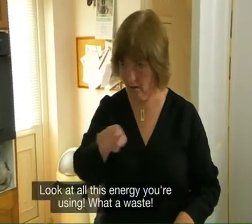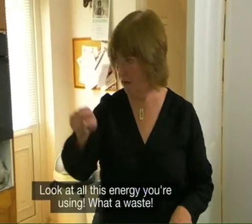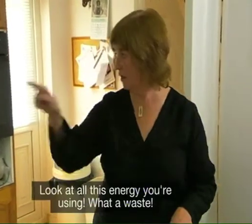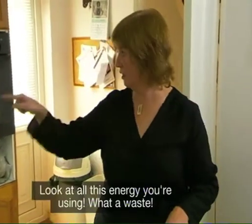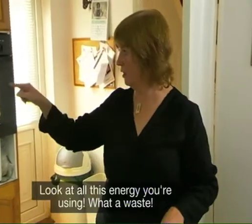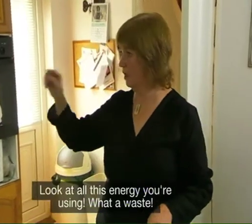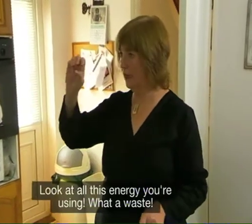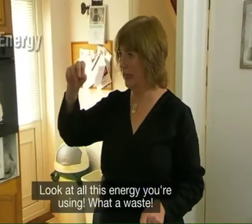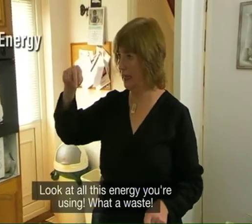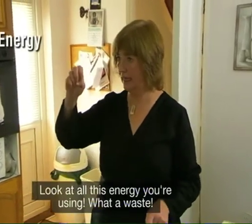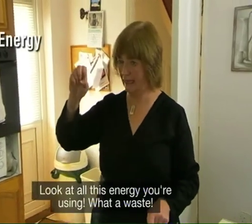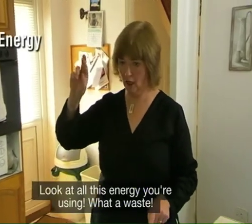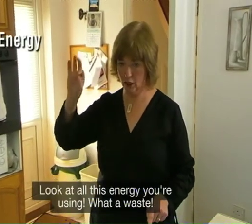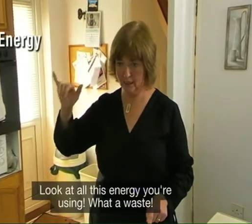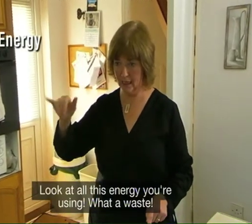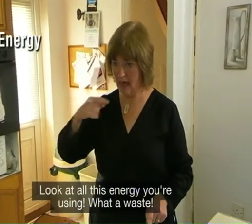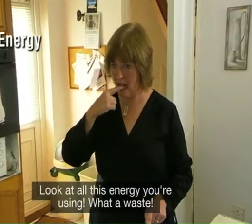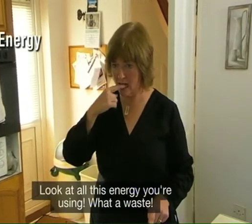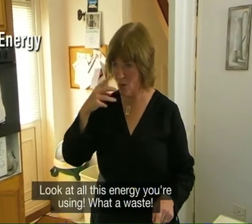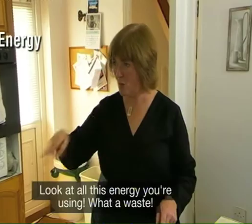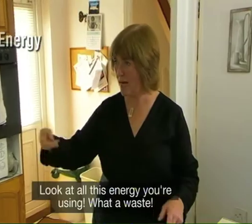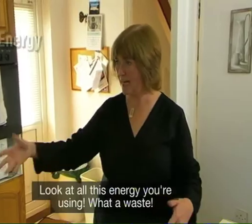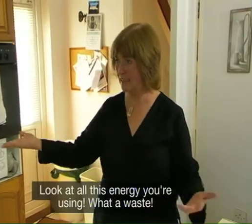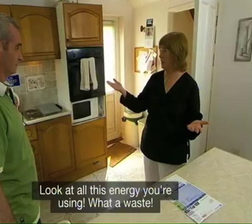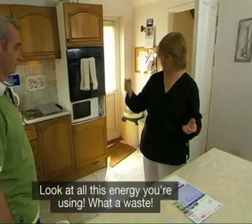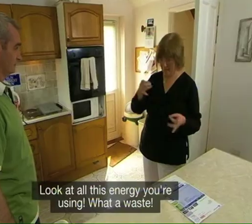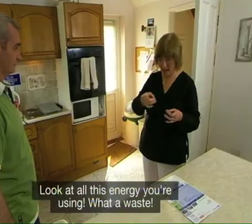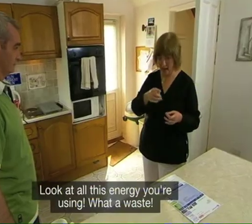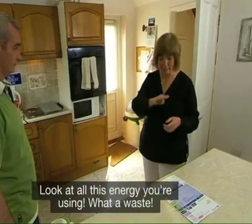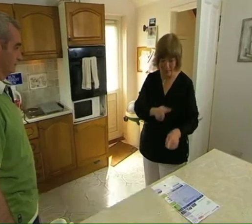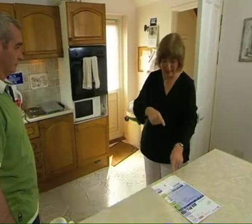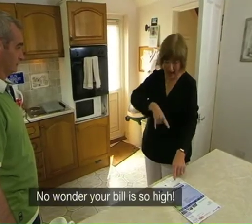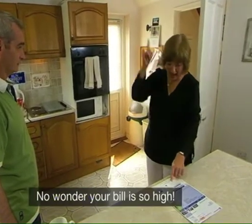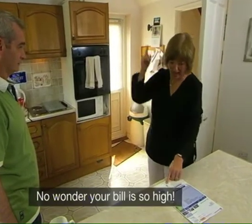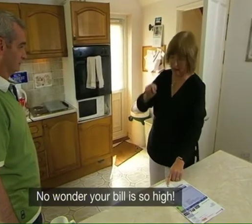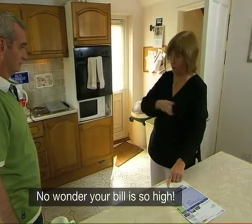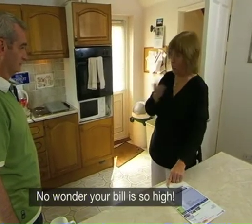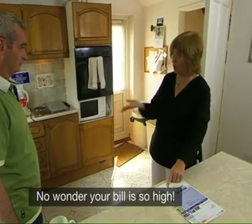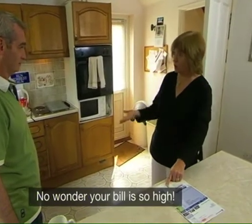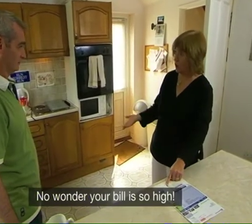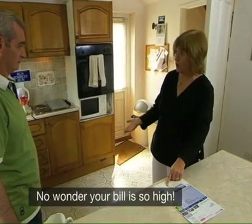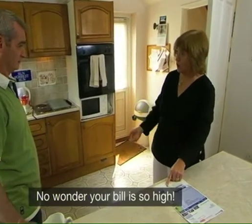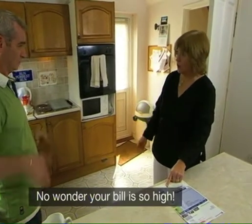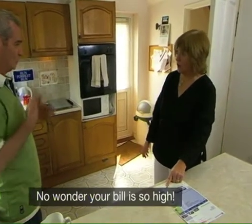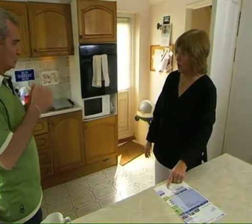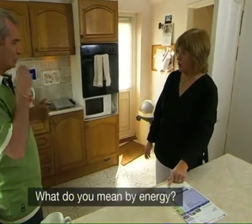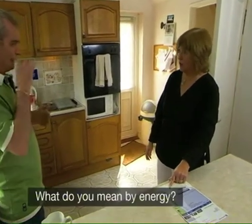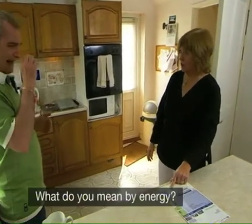Look at all this energy you're using. What a waste! No wonder your bill is so high. What do you mean